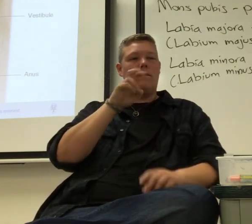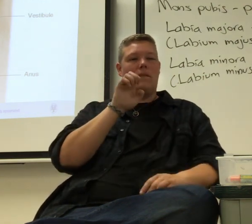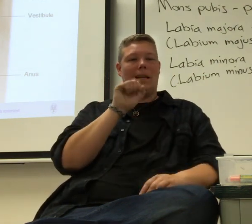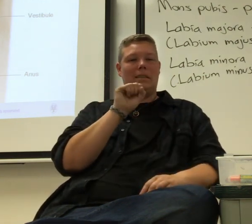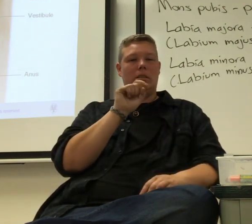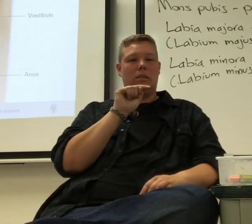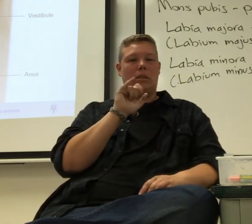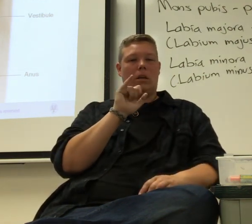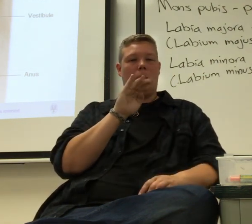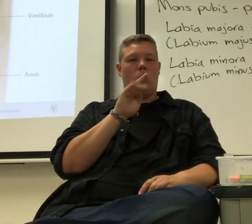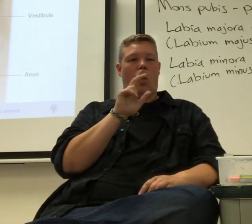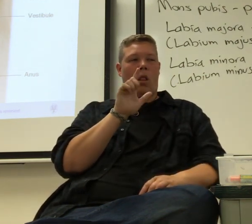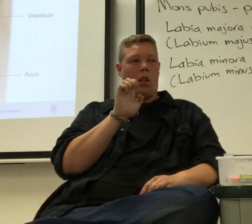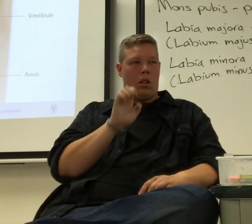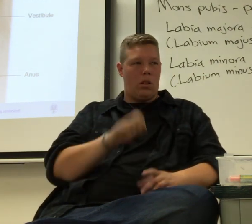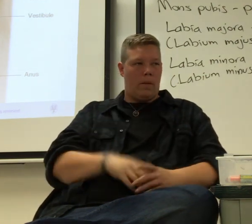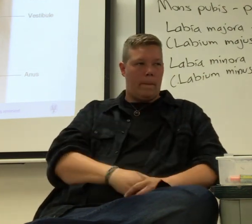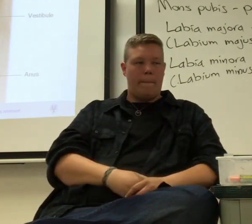vestibule.